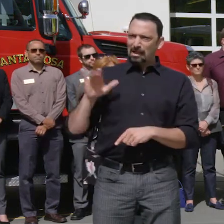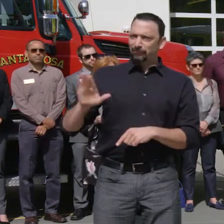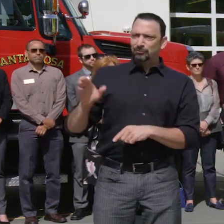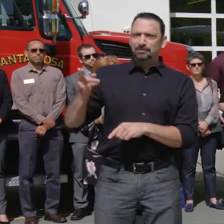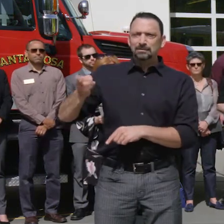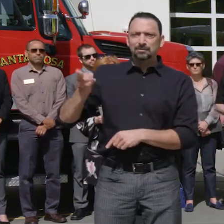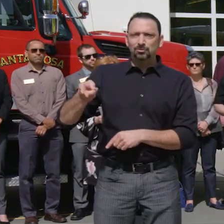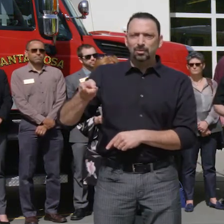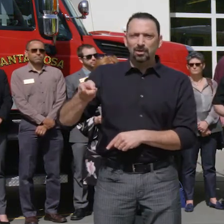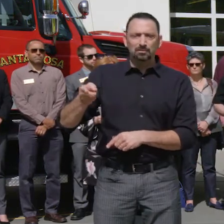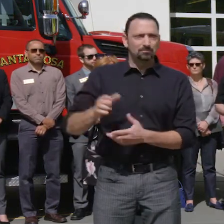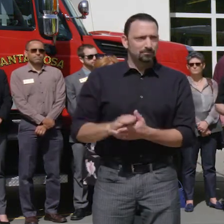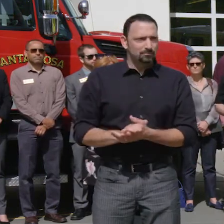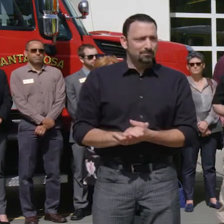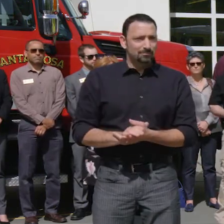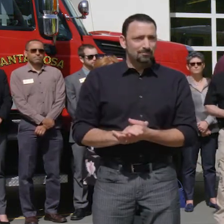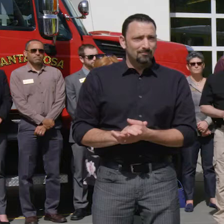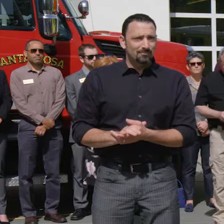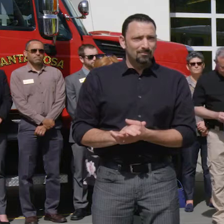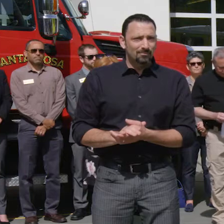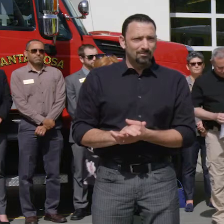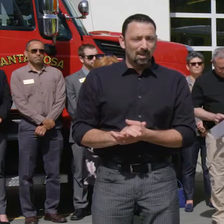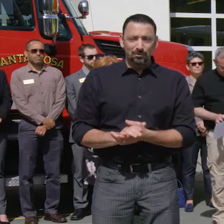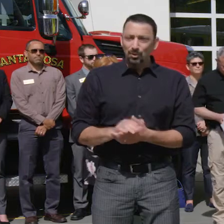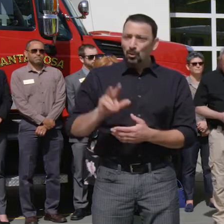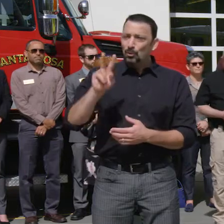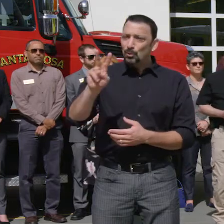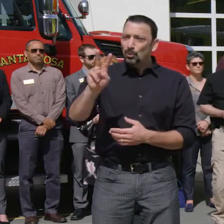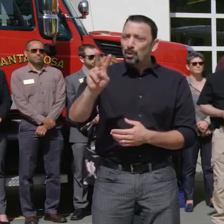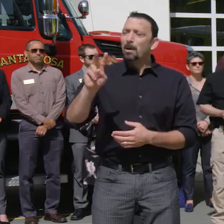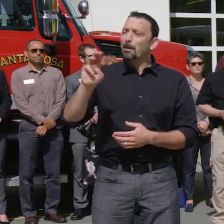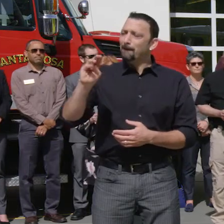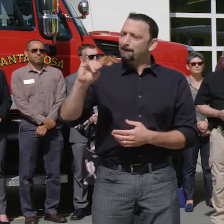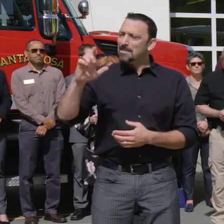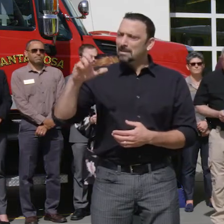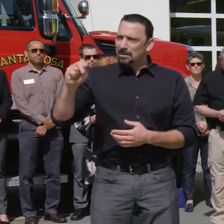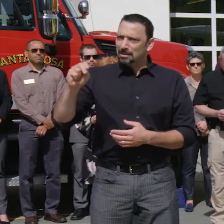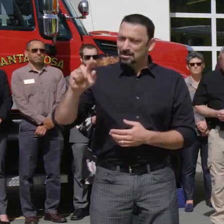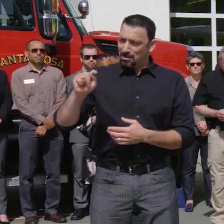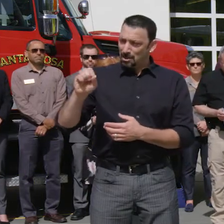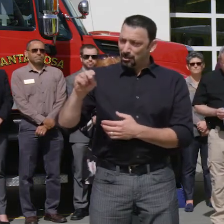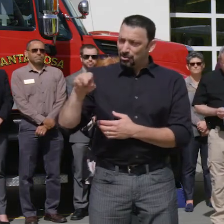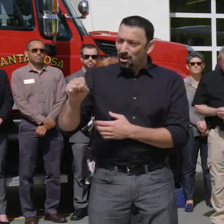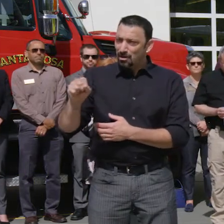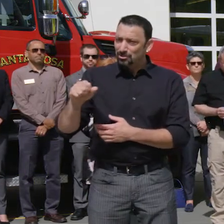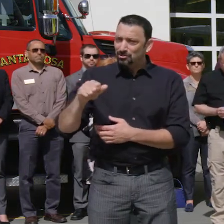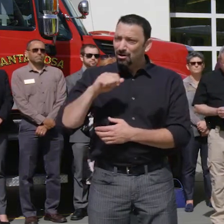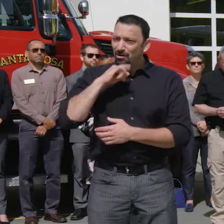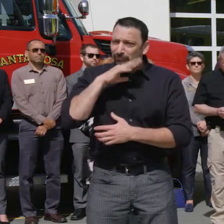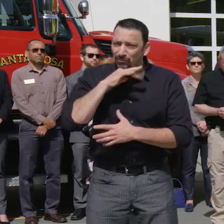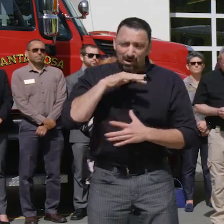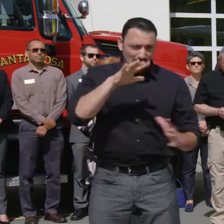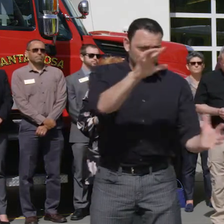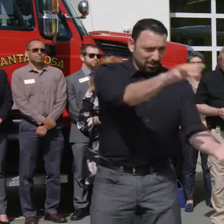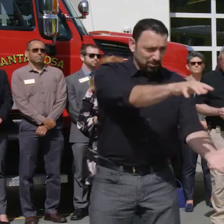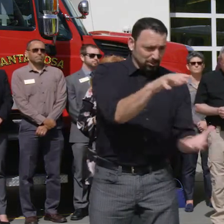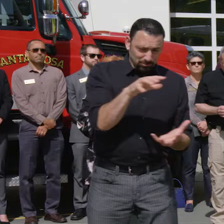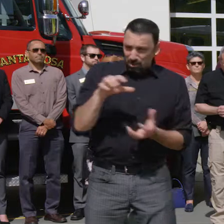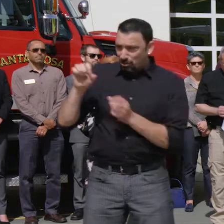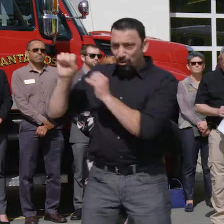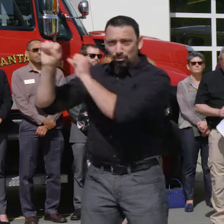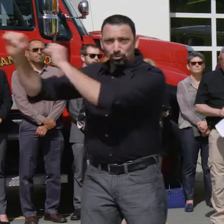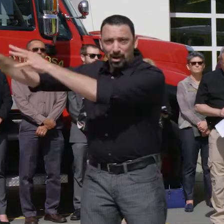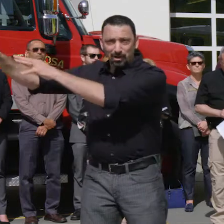than two million tons of debris has been carted away from the aftermath of the